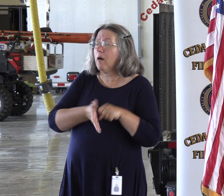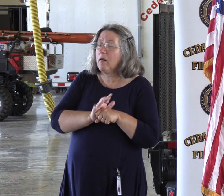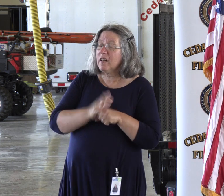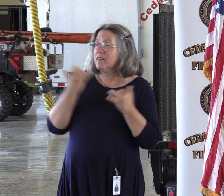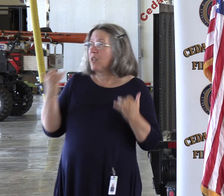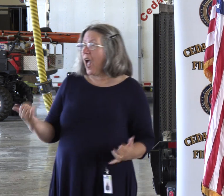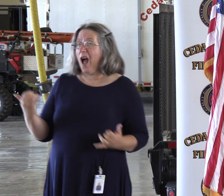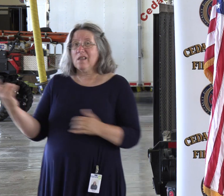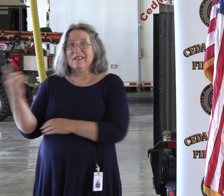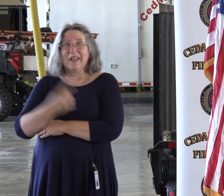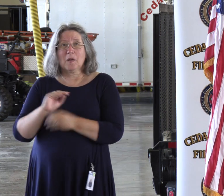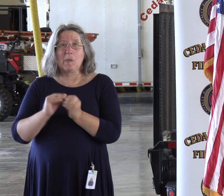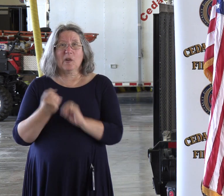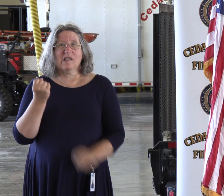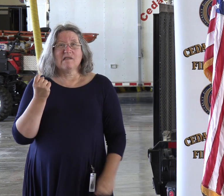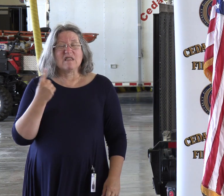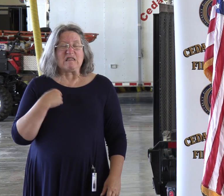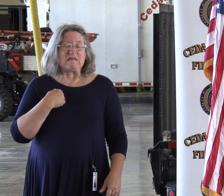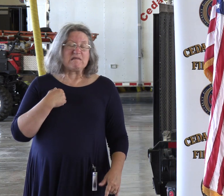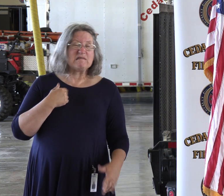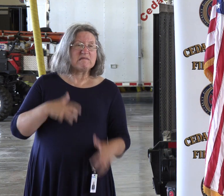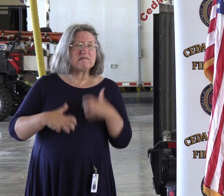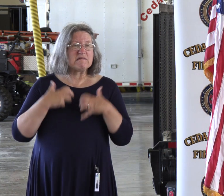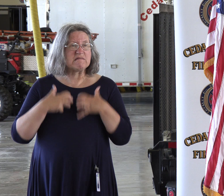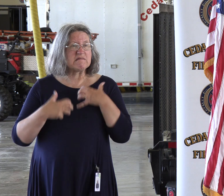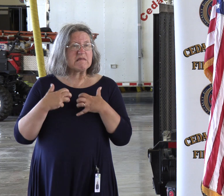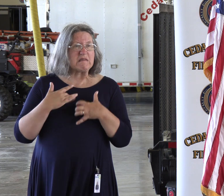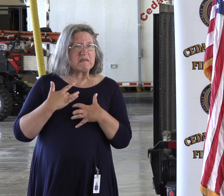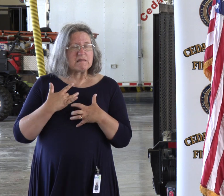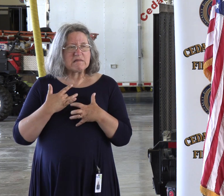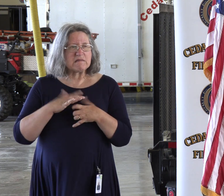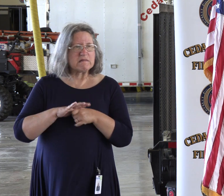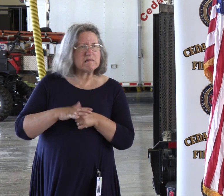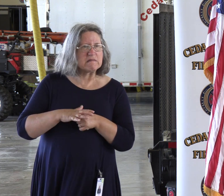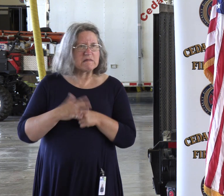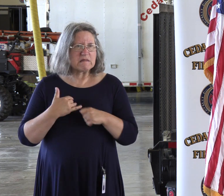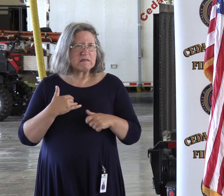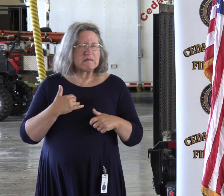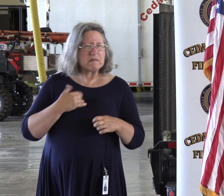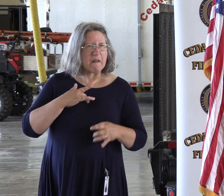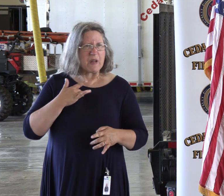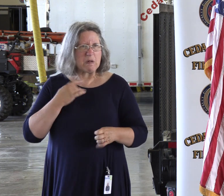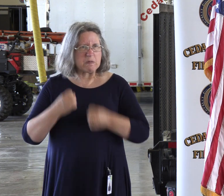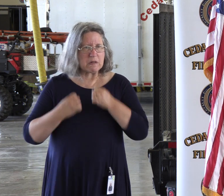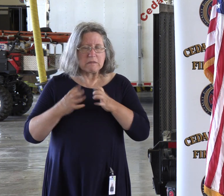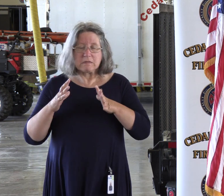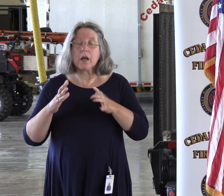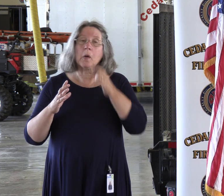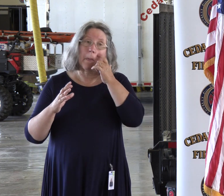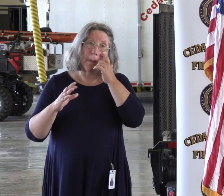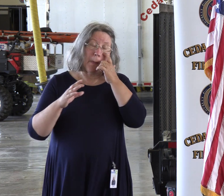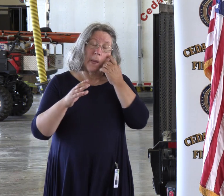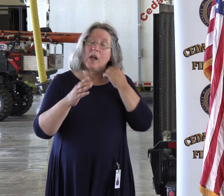this incident, our tempers and our feelings are getting a little fragile. You may find people that are